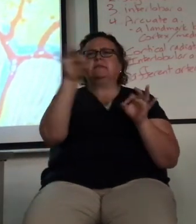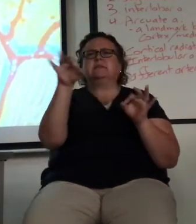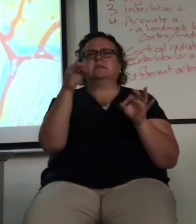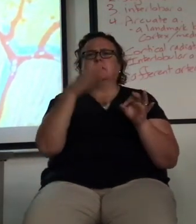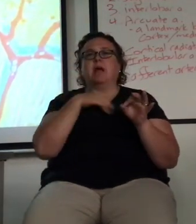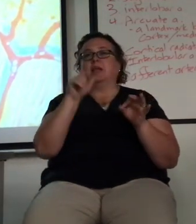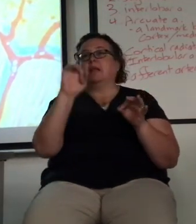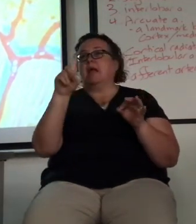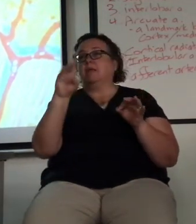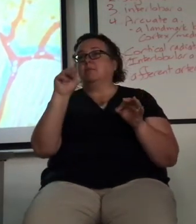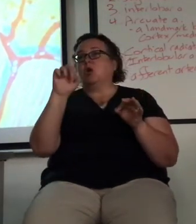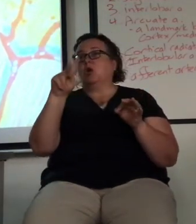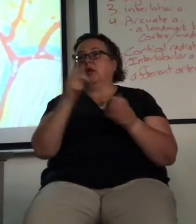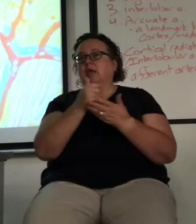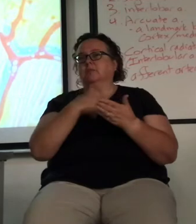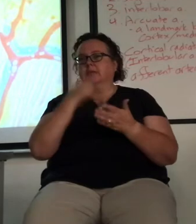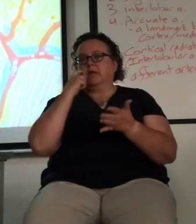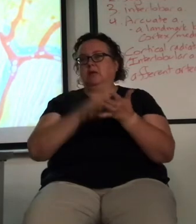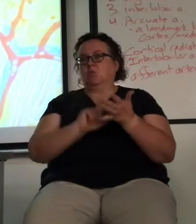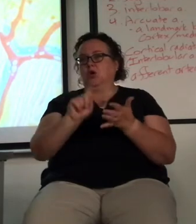this?